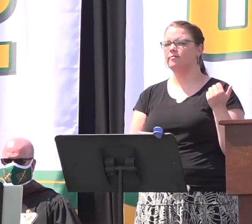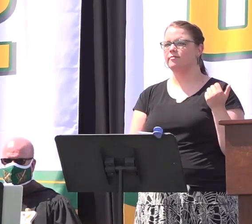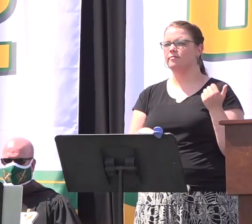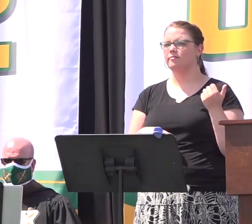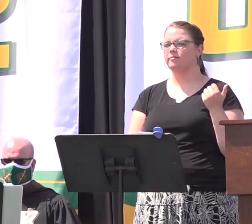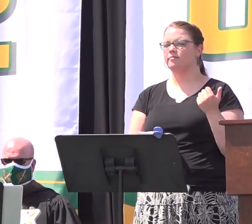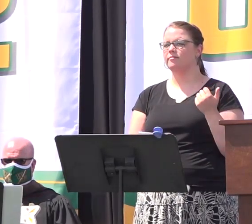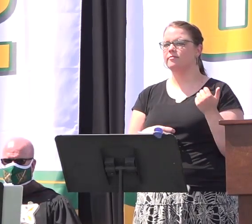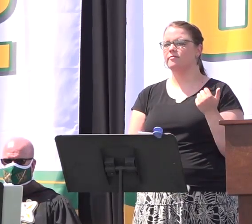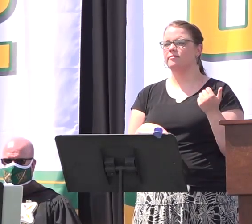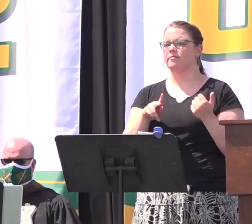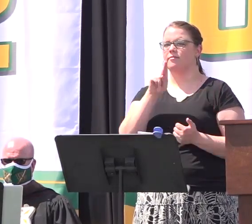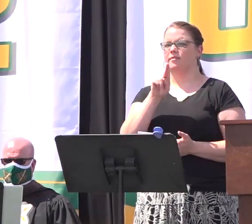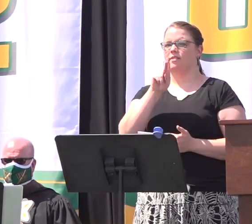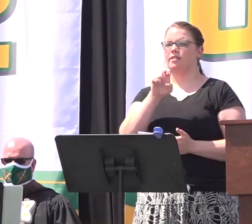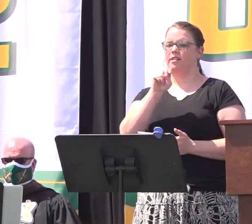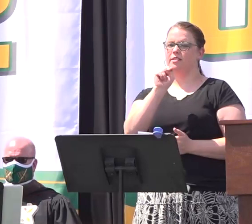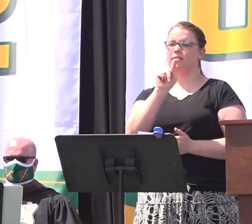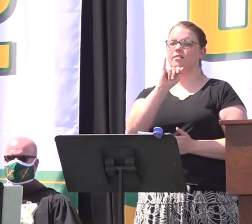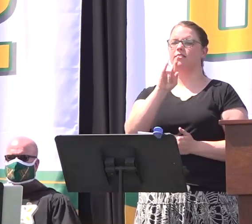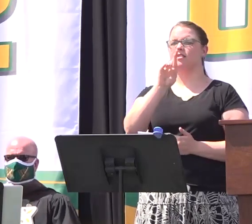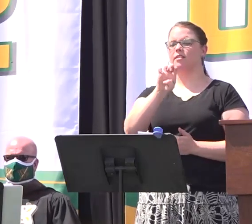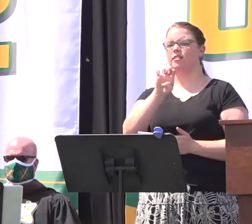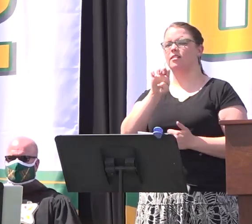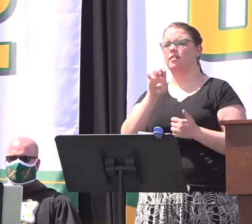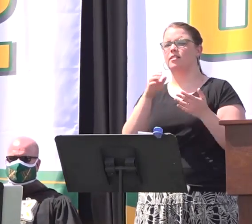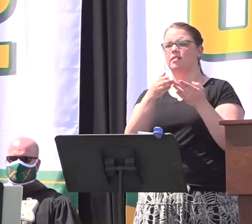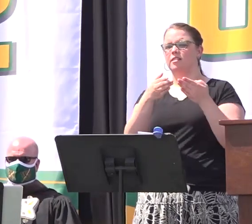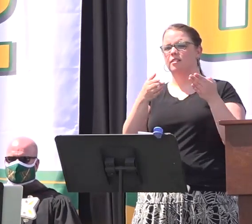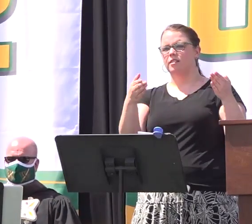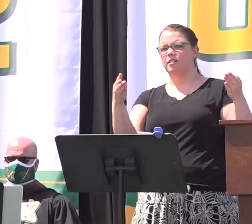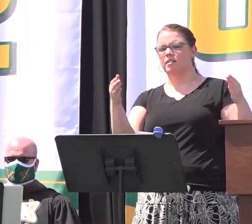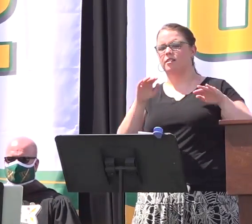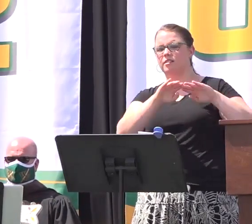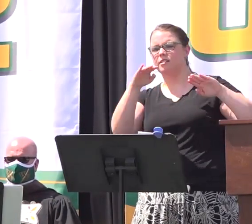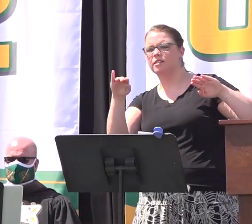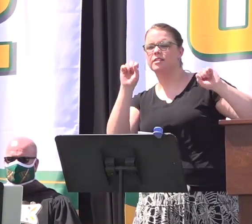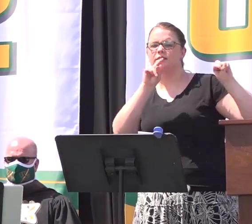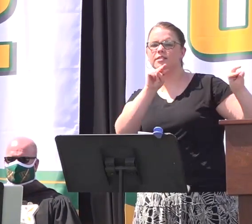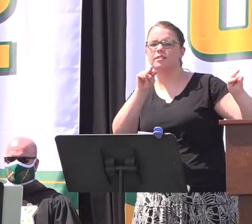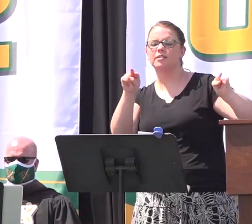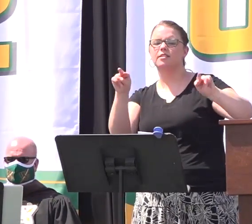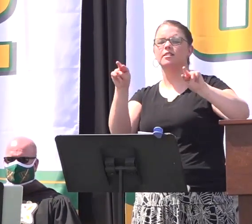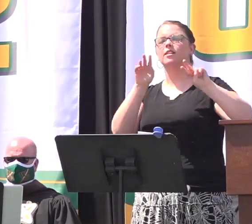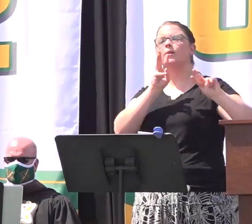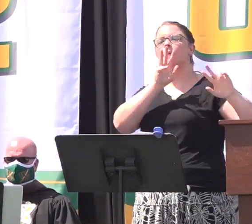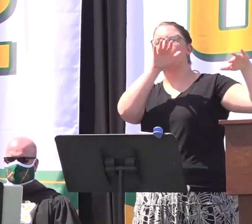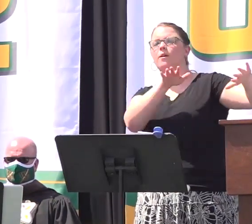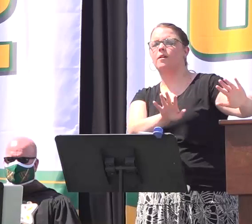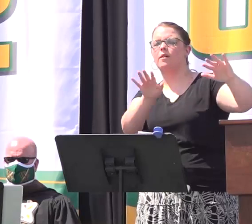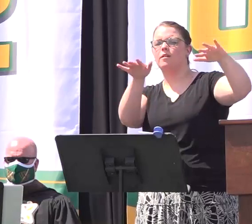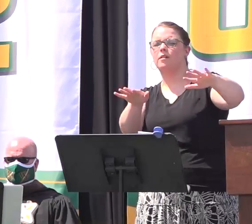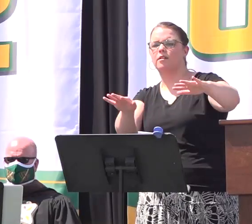Oh, Mull of Kintyre, oh, mist rolling in from the sea. My desire is